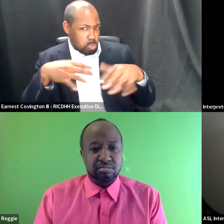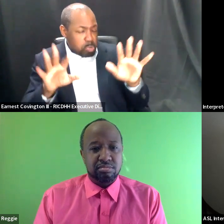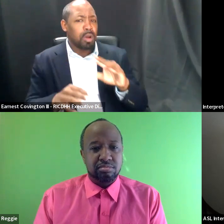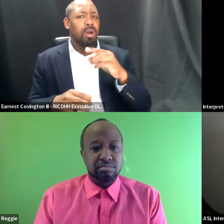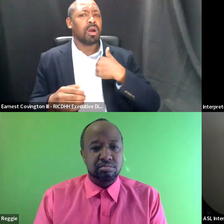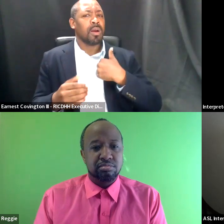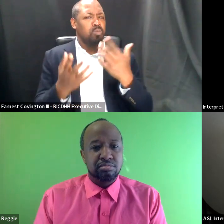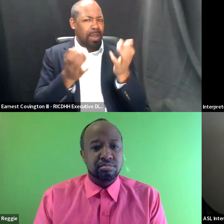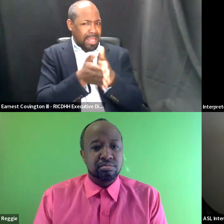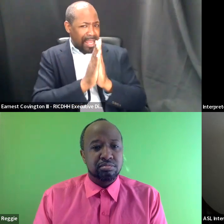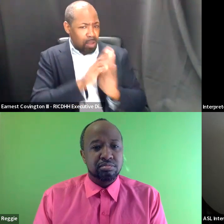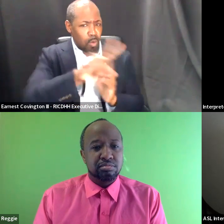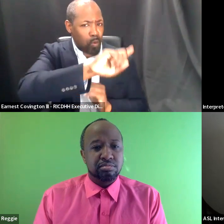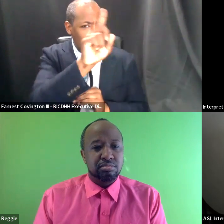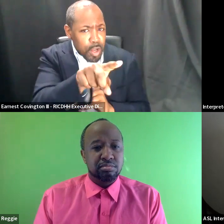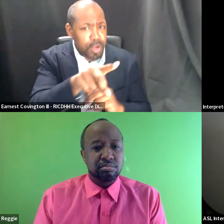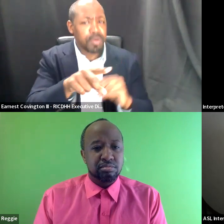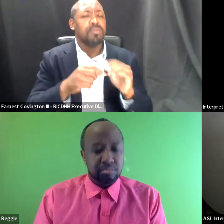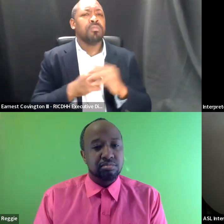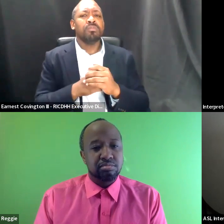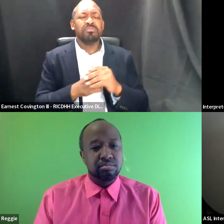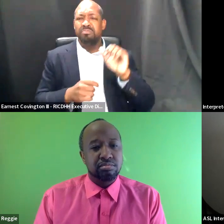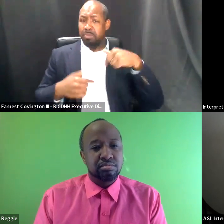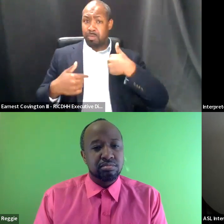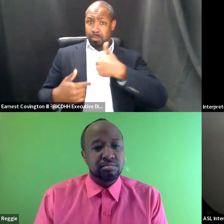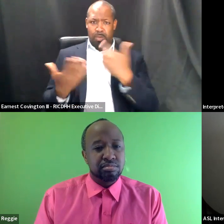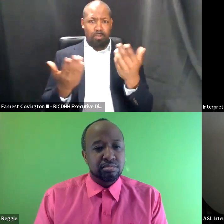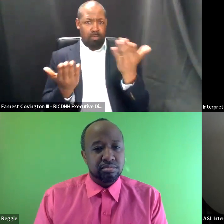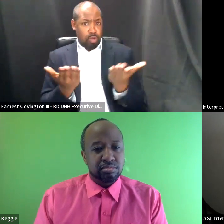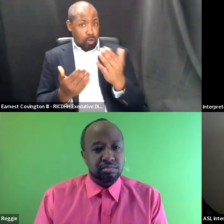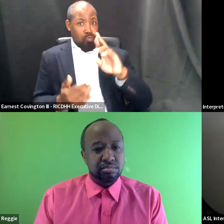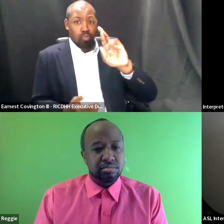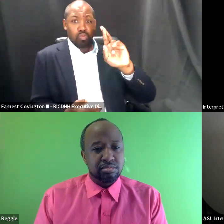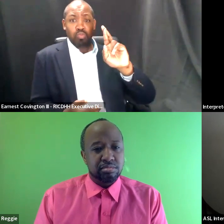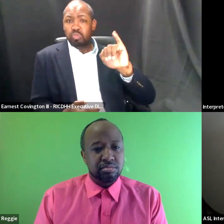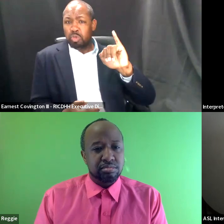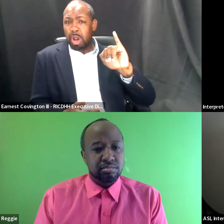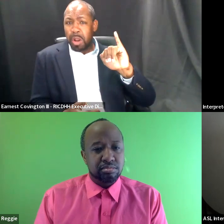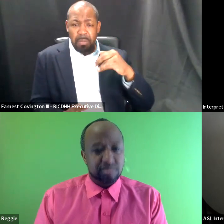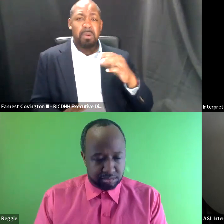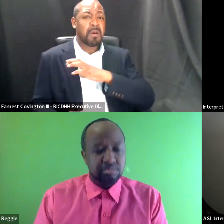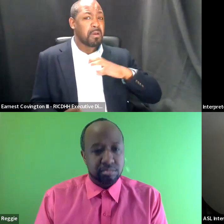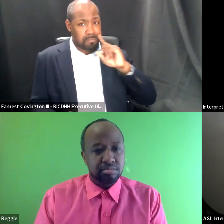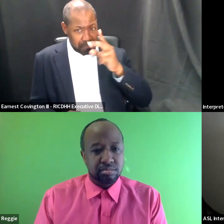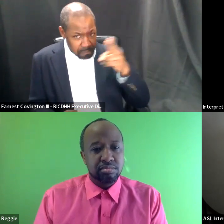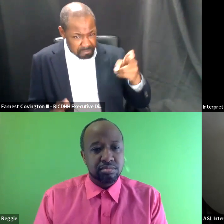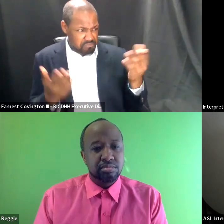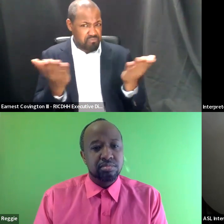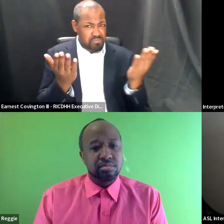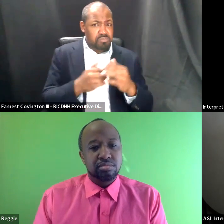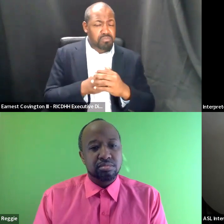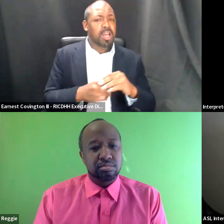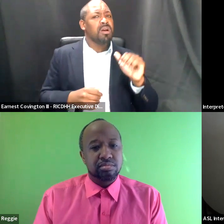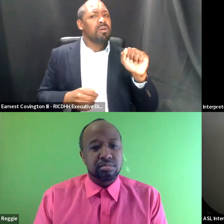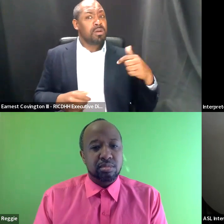out. I know that we're going to be coming up on time here pretty soon, but I did want to ask you another question. So